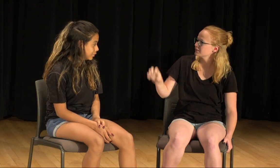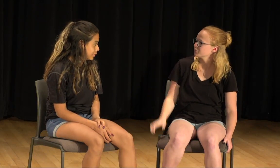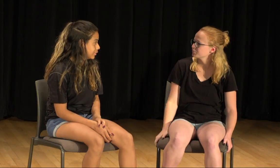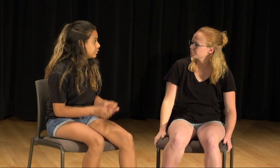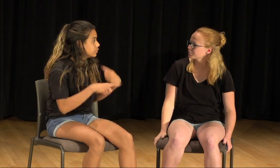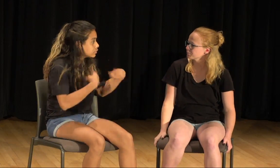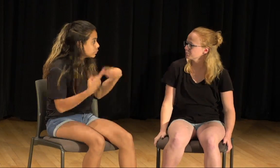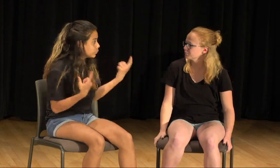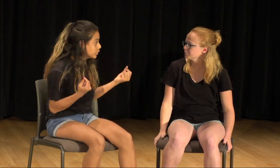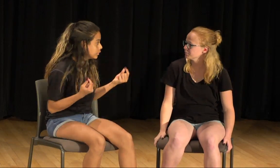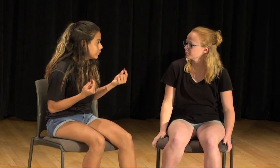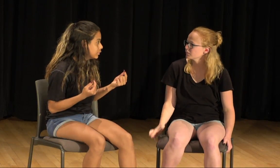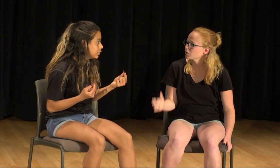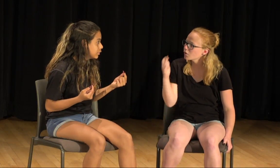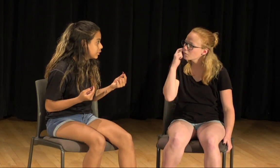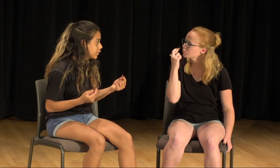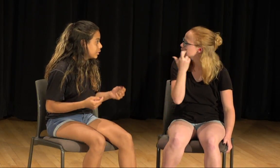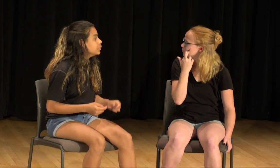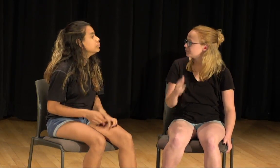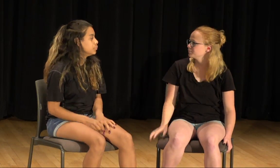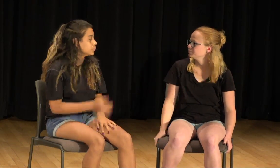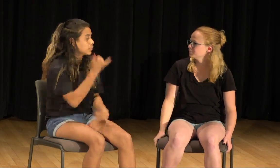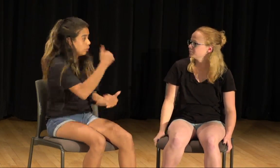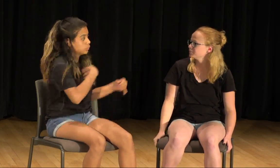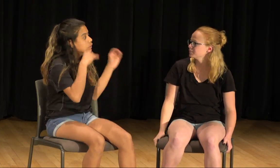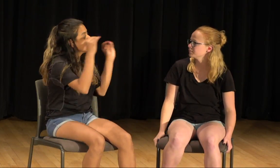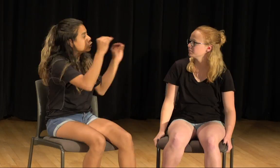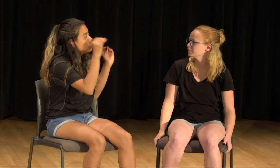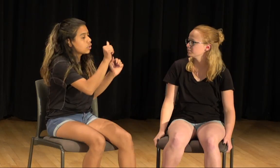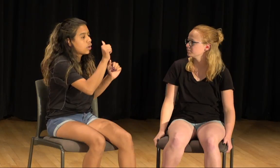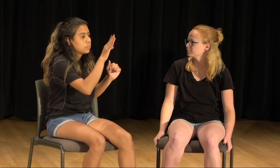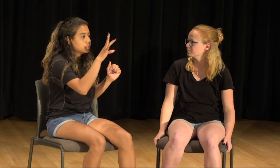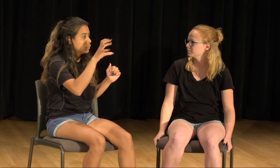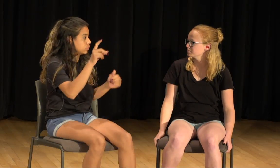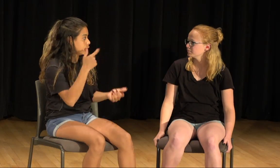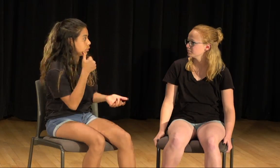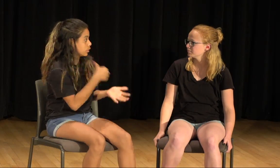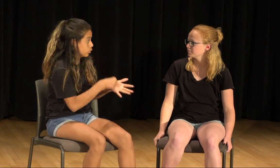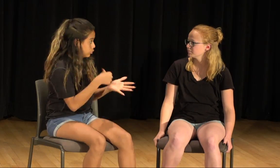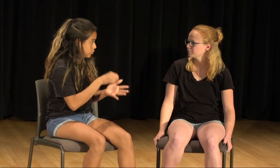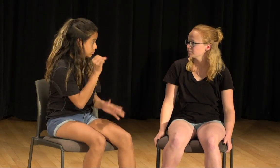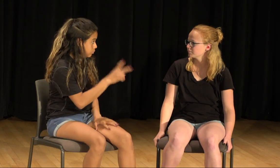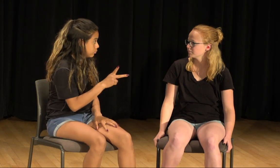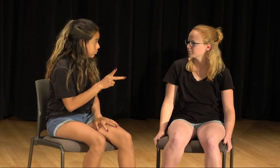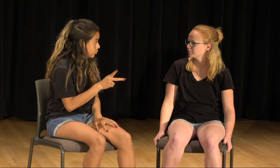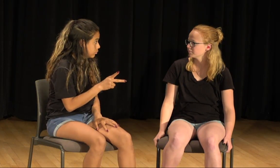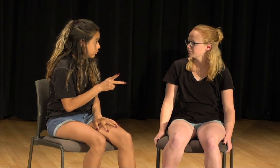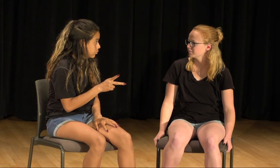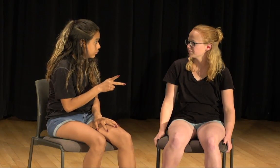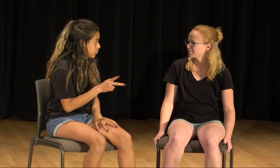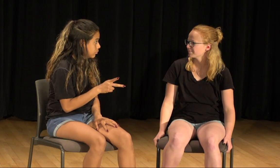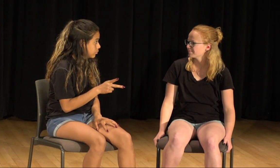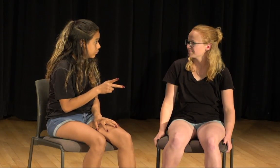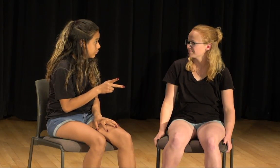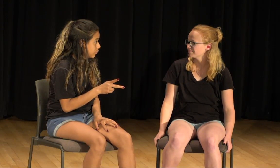O-S-E. Mm-hmm. What is your sign name? Like this, Rose. I'm going to teach you the alphabet, okay?